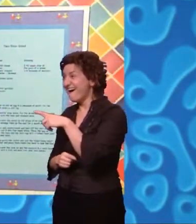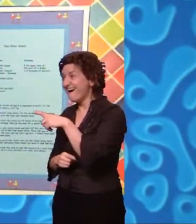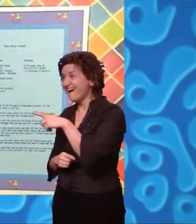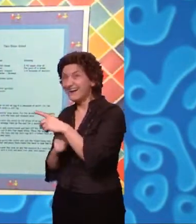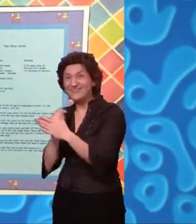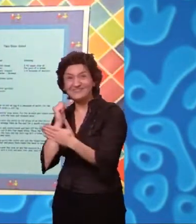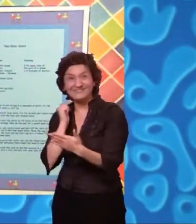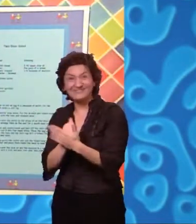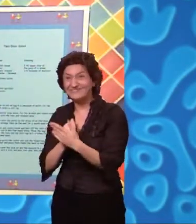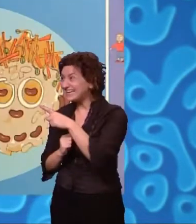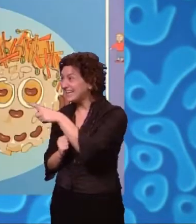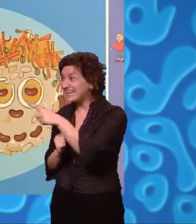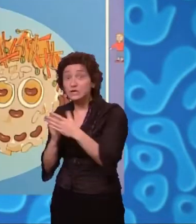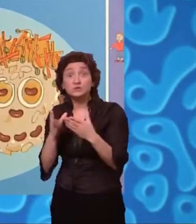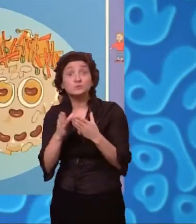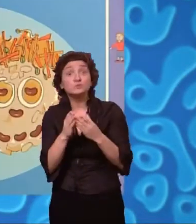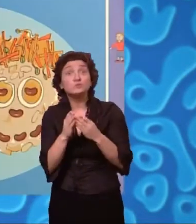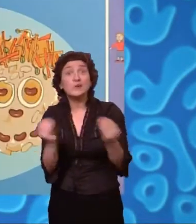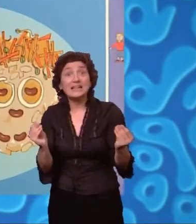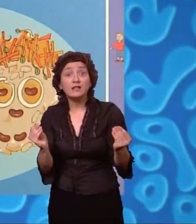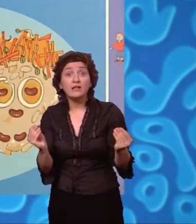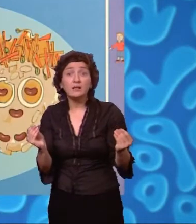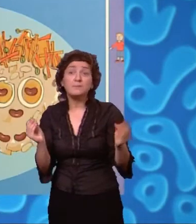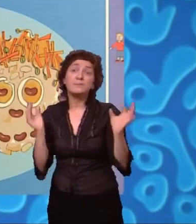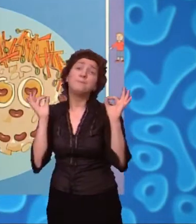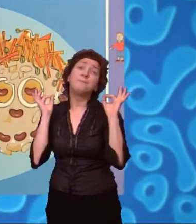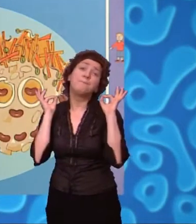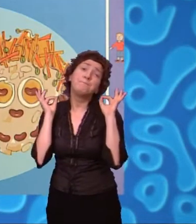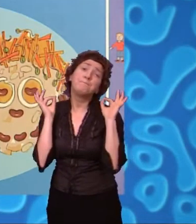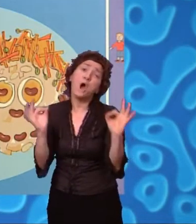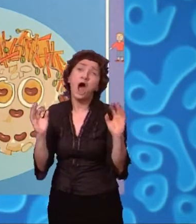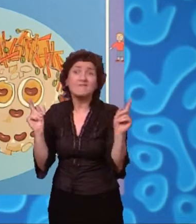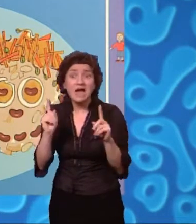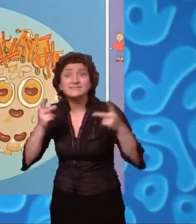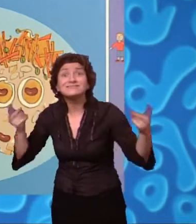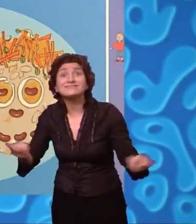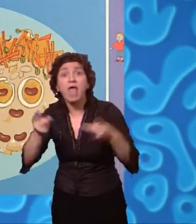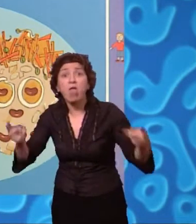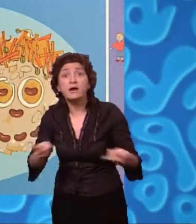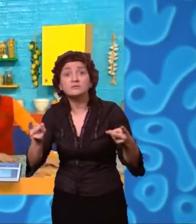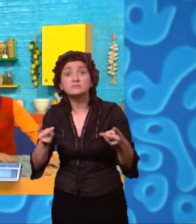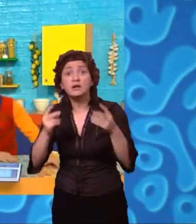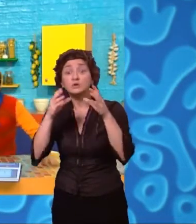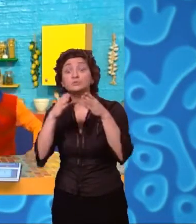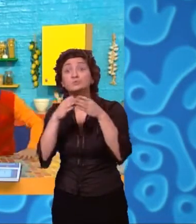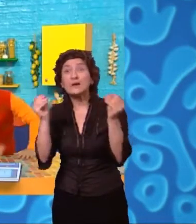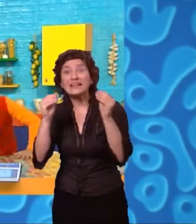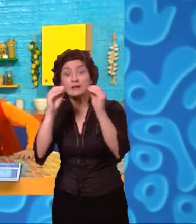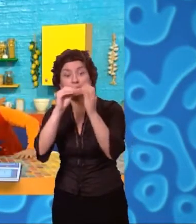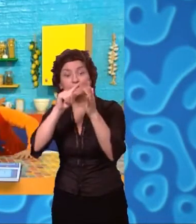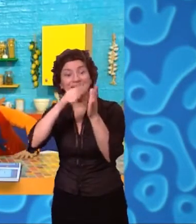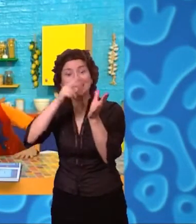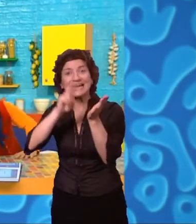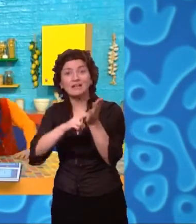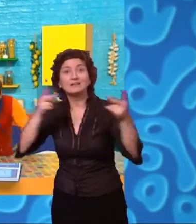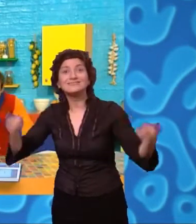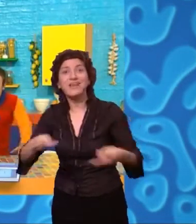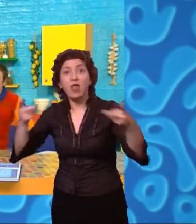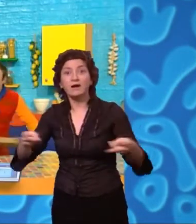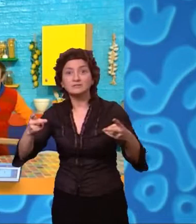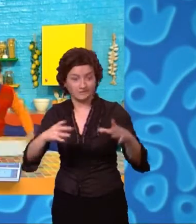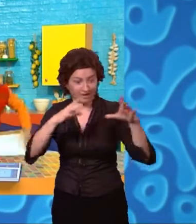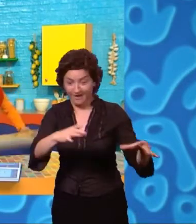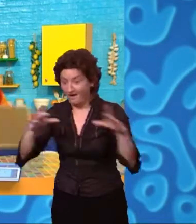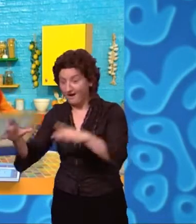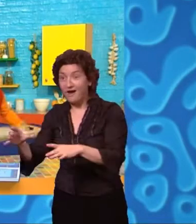hey! This looks like the perfect recipe for twins. Twin bean salad. Come on then, little cook. You read out the ingredients and